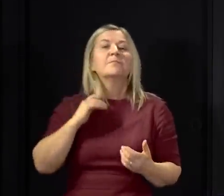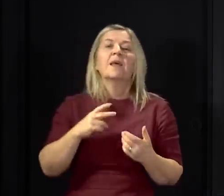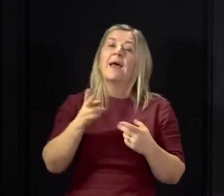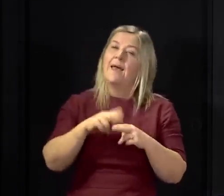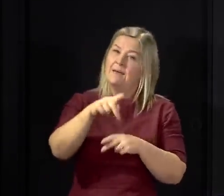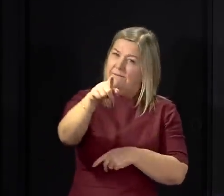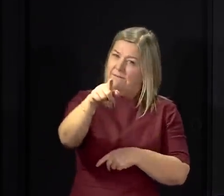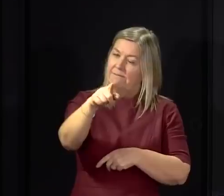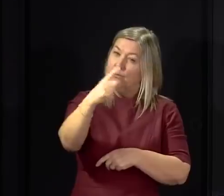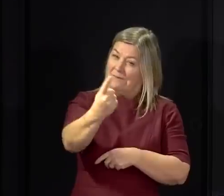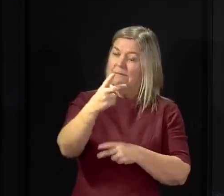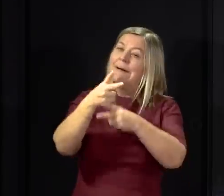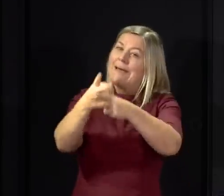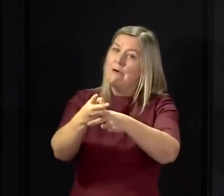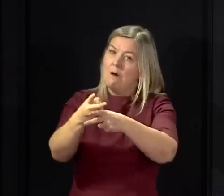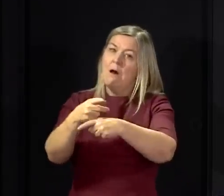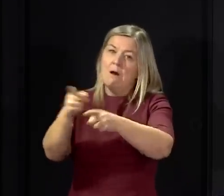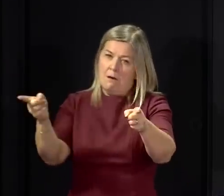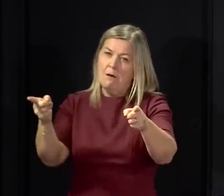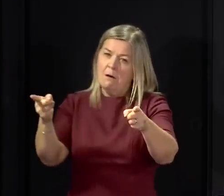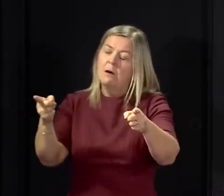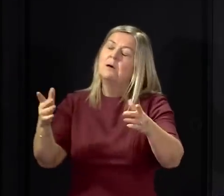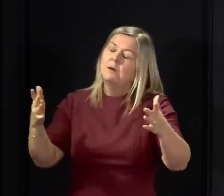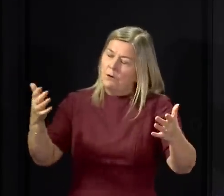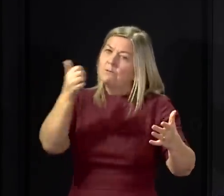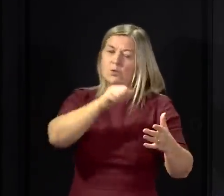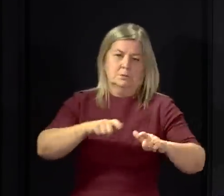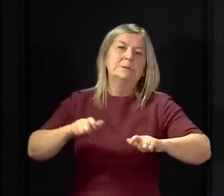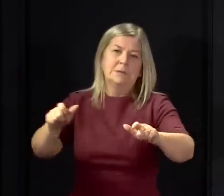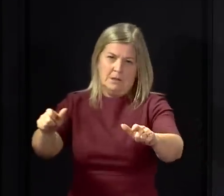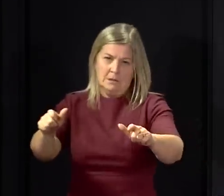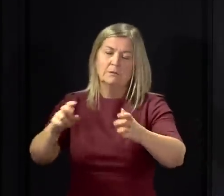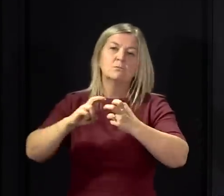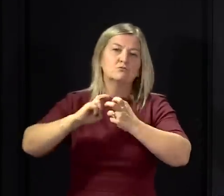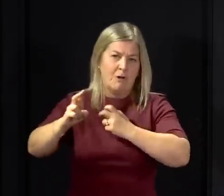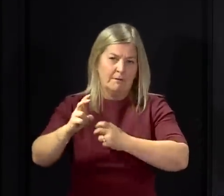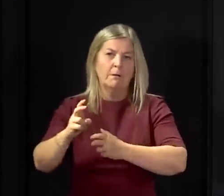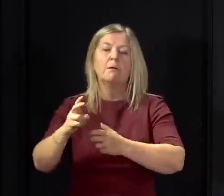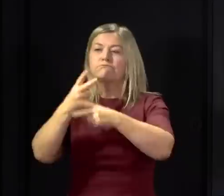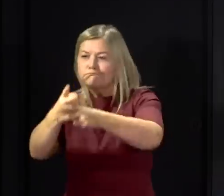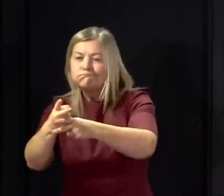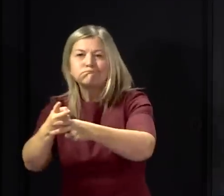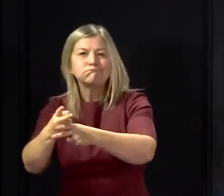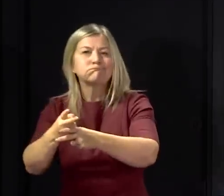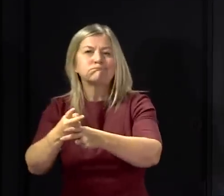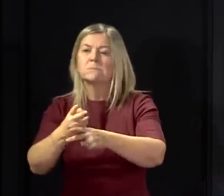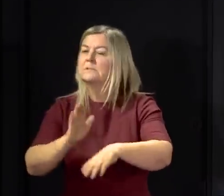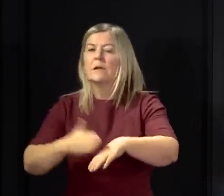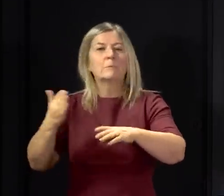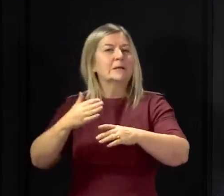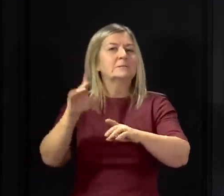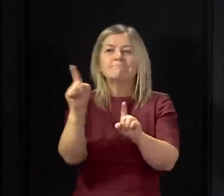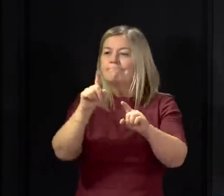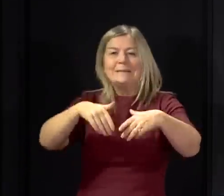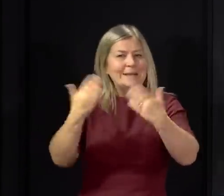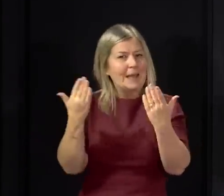you can, as has always been the case, still visit somebody else and travel to do that on any day if it is essential to